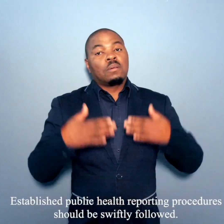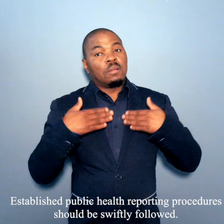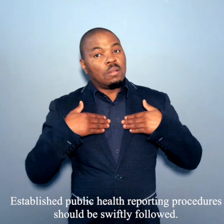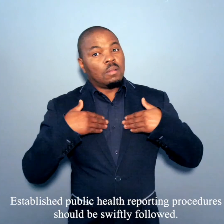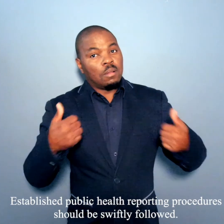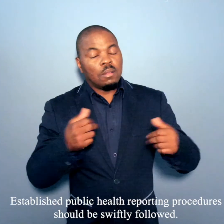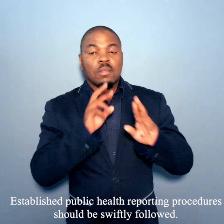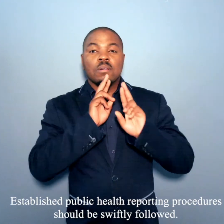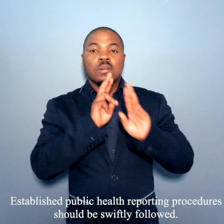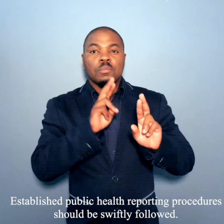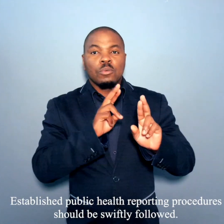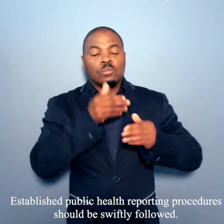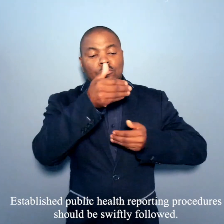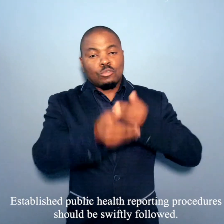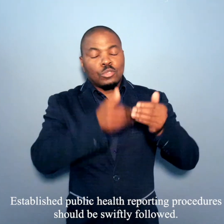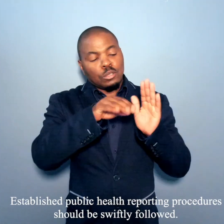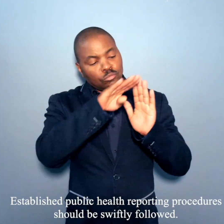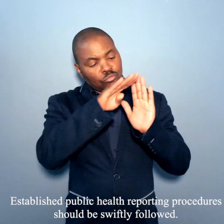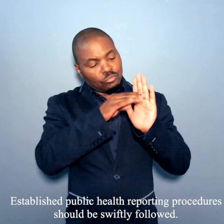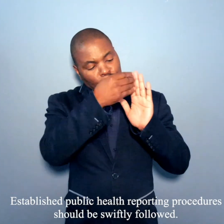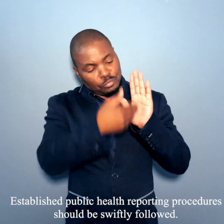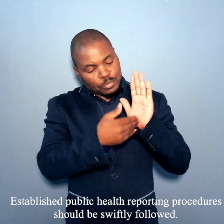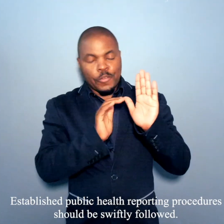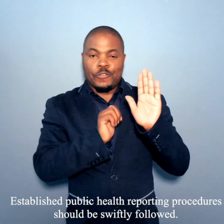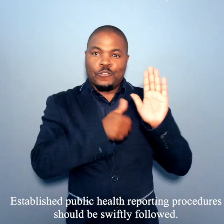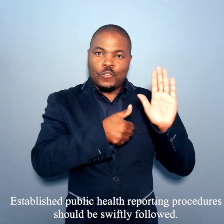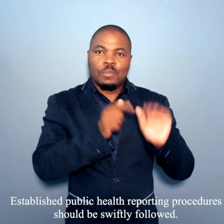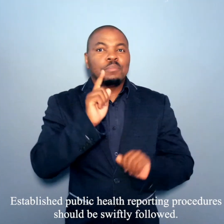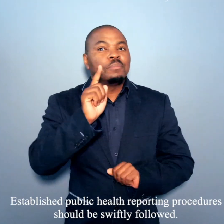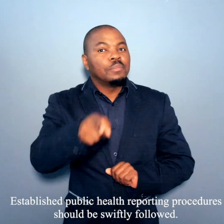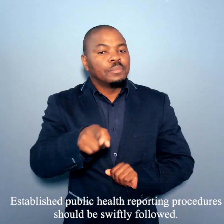Established public health reporting procedures should be swiftly followed.